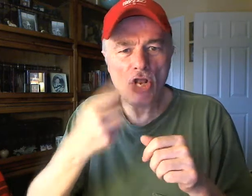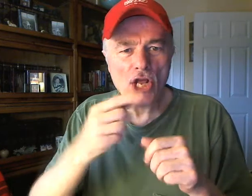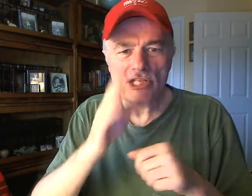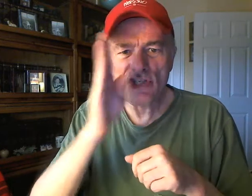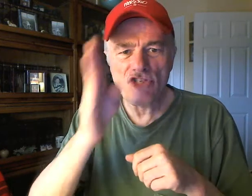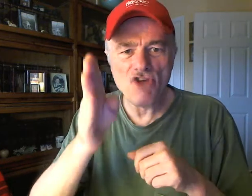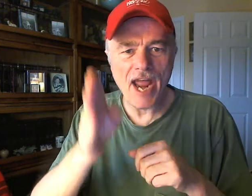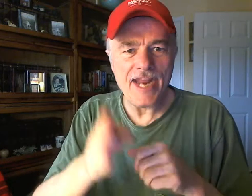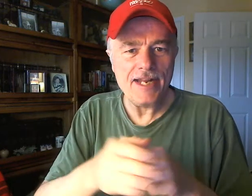live